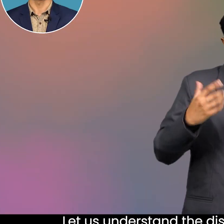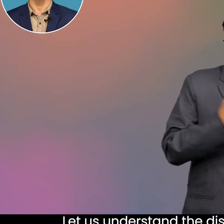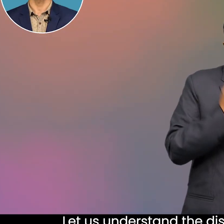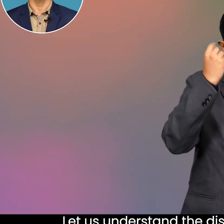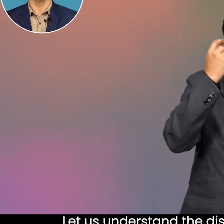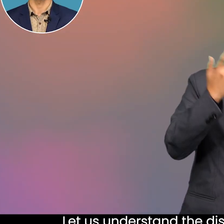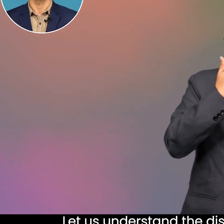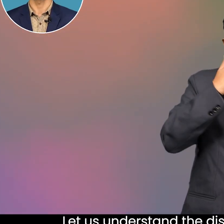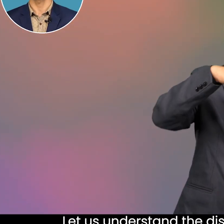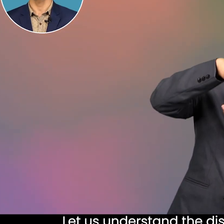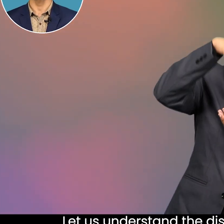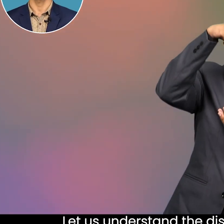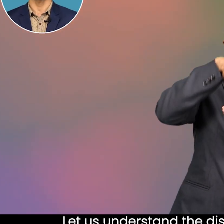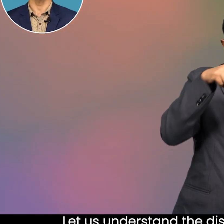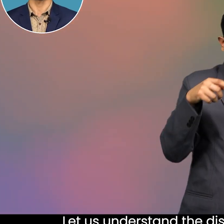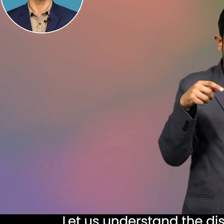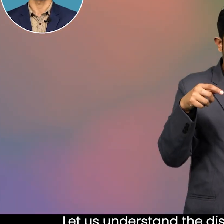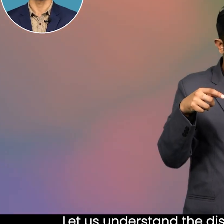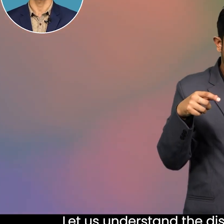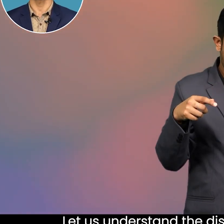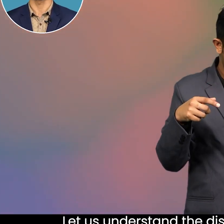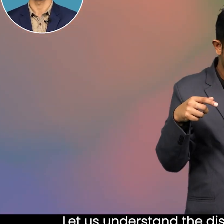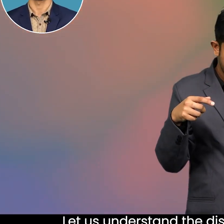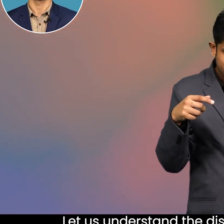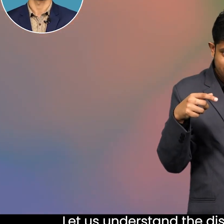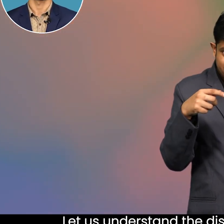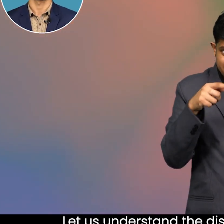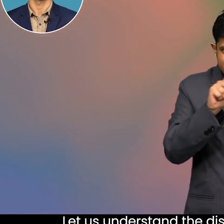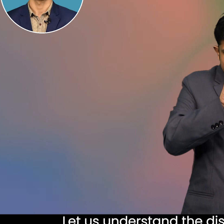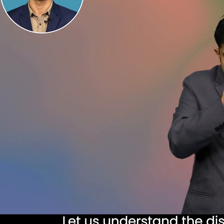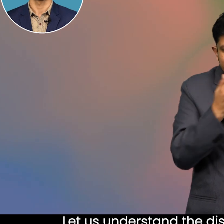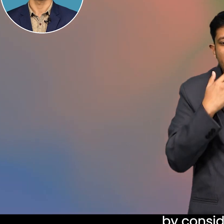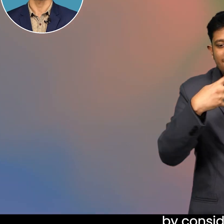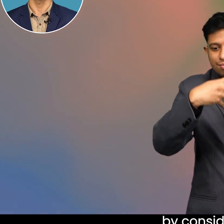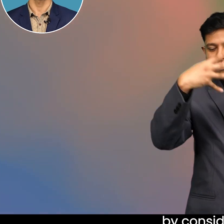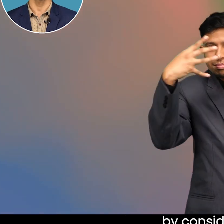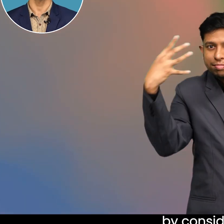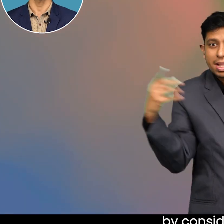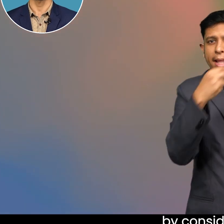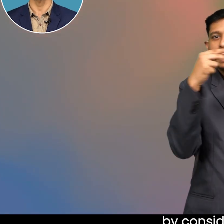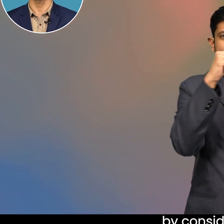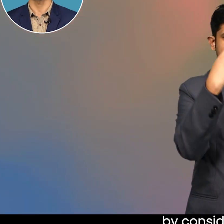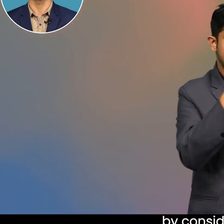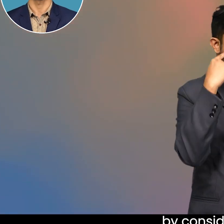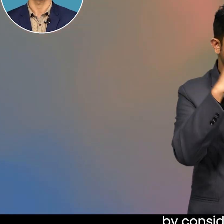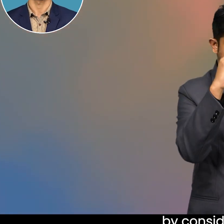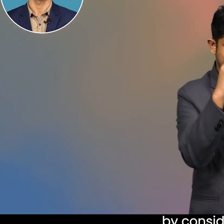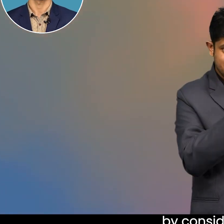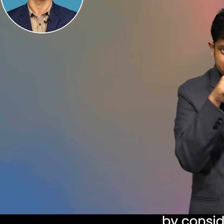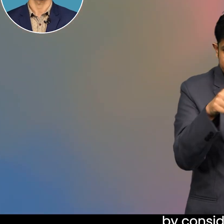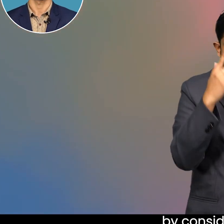Let us understand the dispersion of white light by a prism by considering an activity.